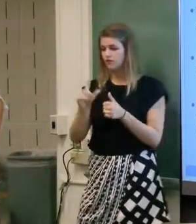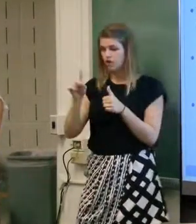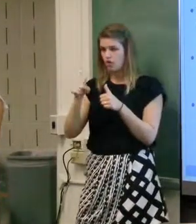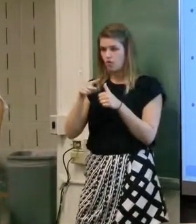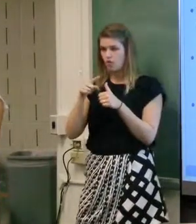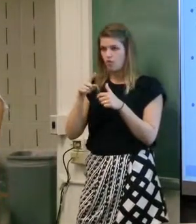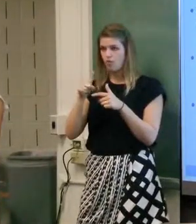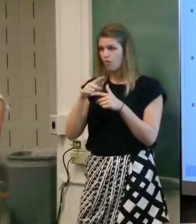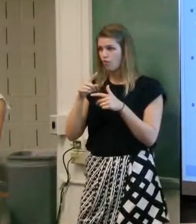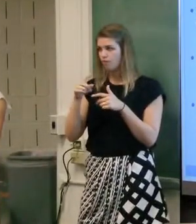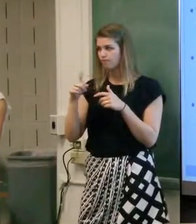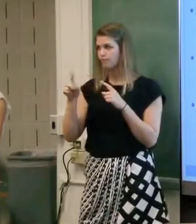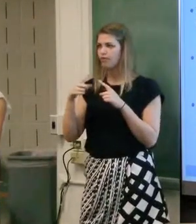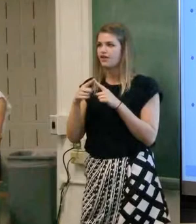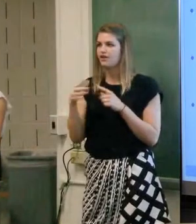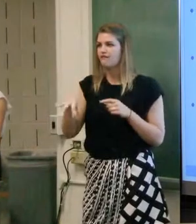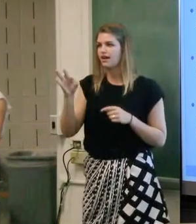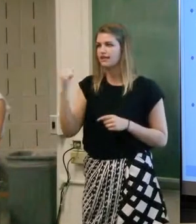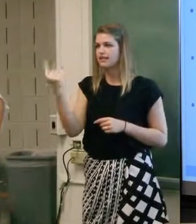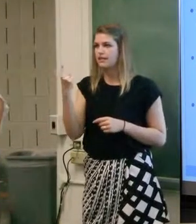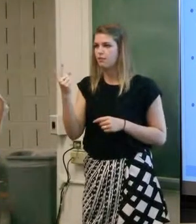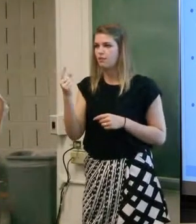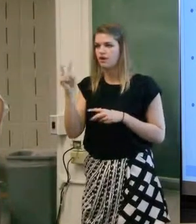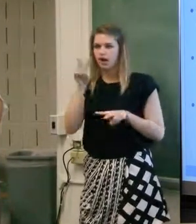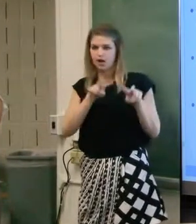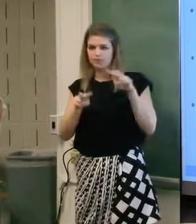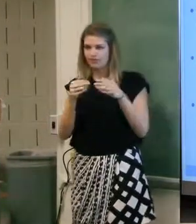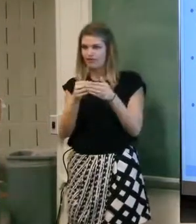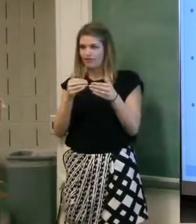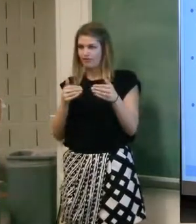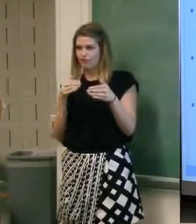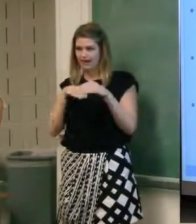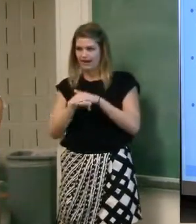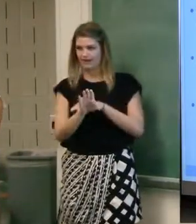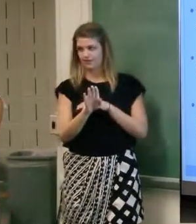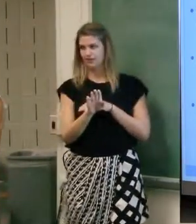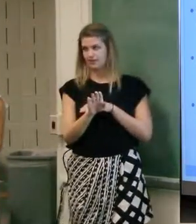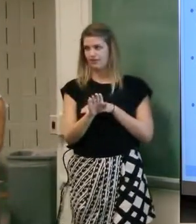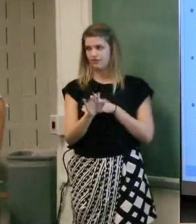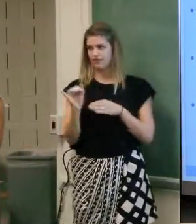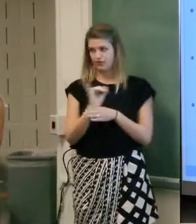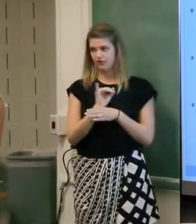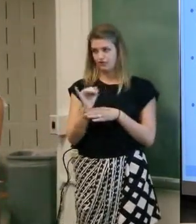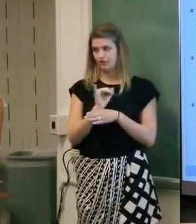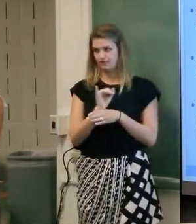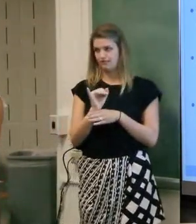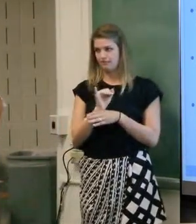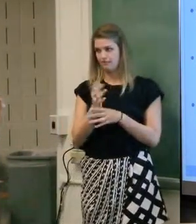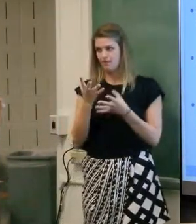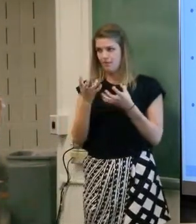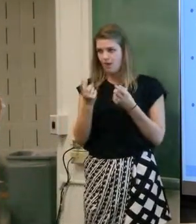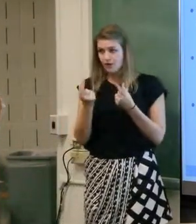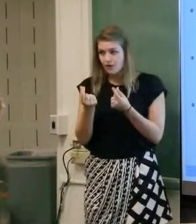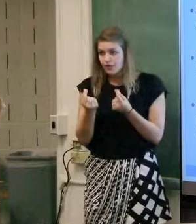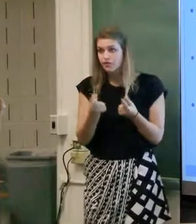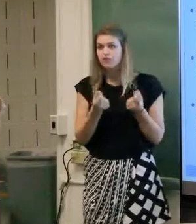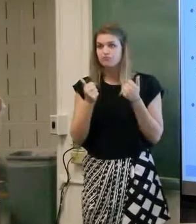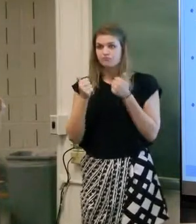find someone, observe where that placement is in advance so you know what it's going to be like and if that's what you want to do.